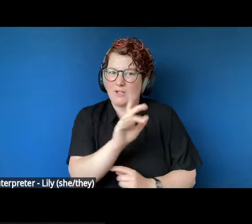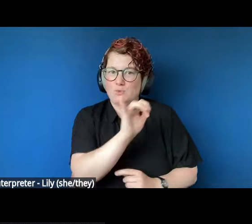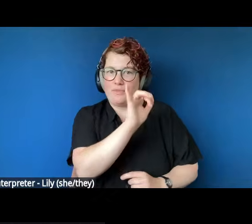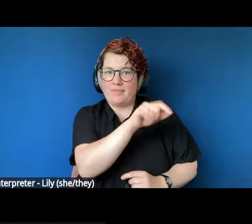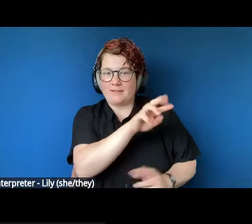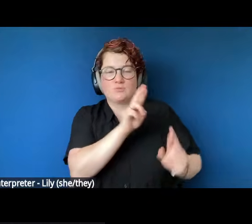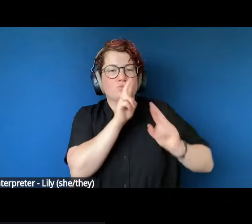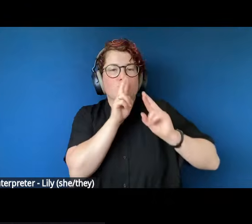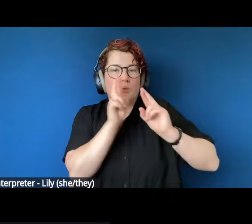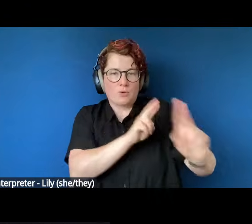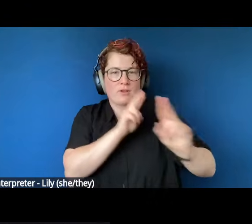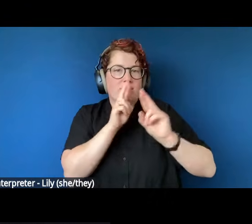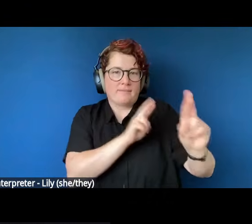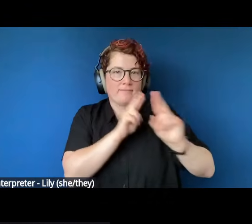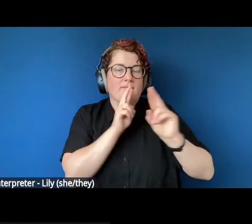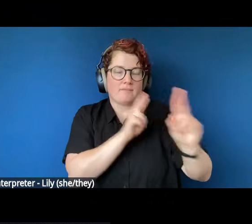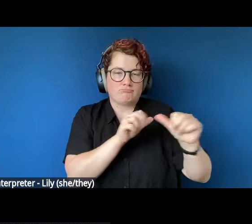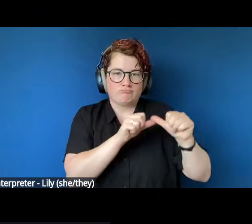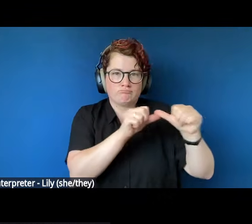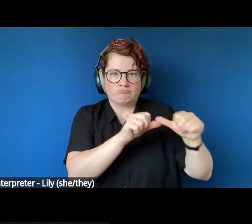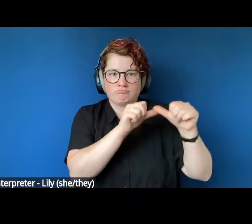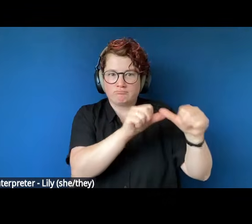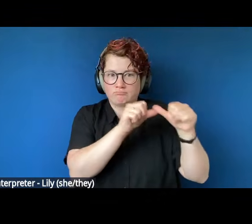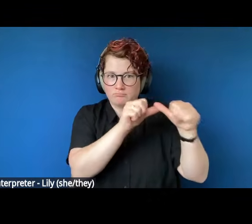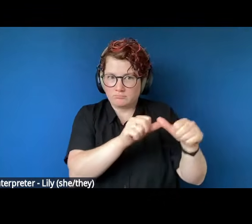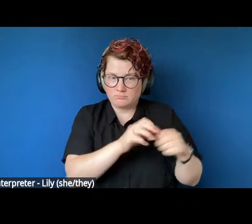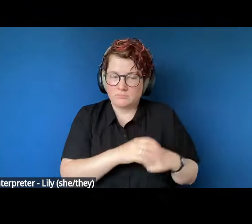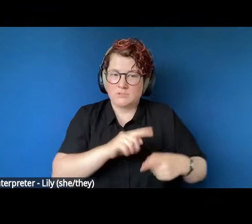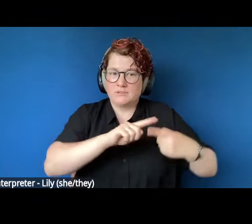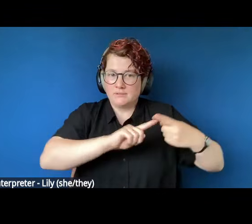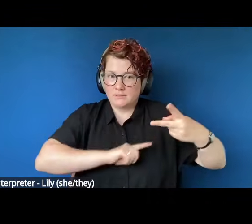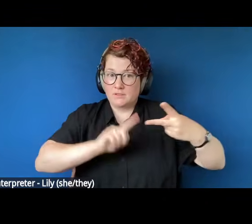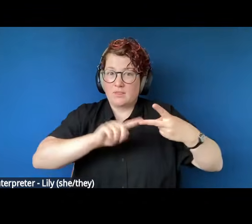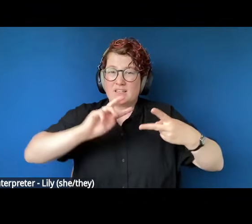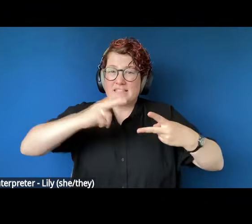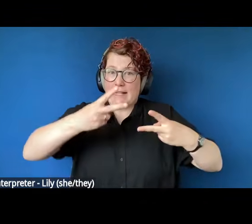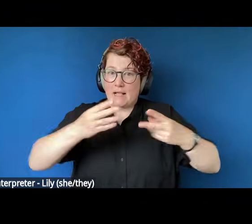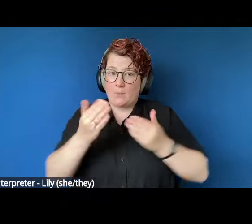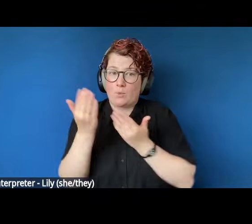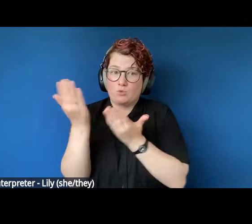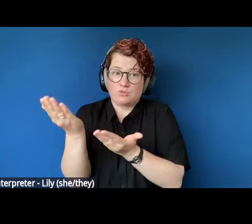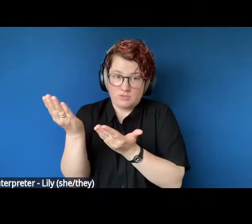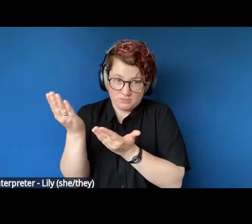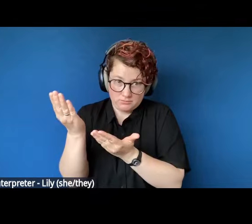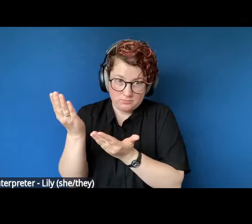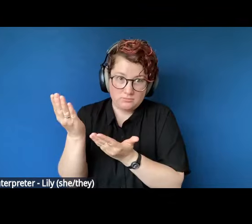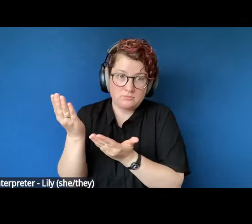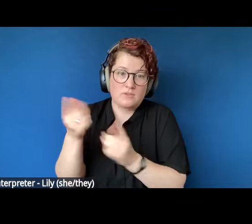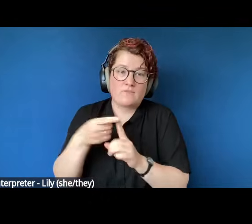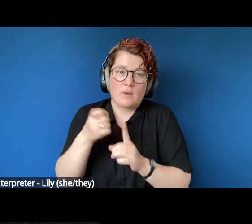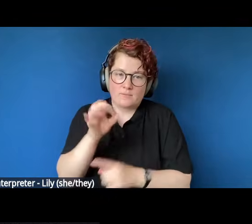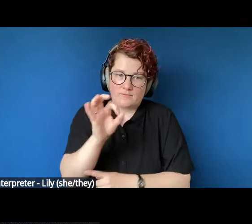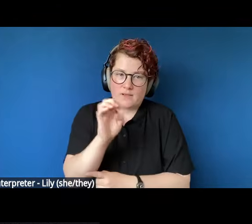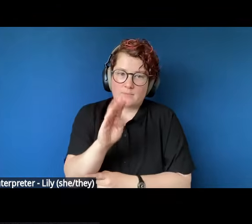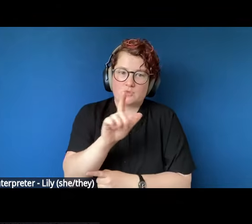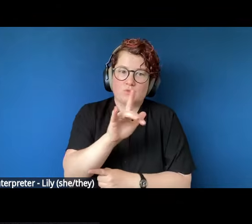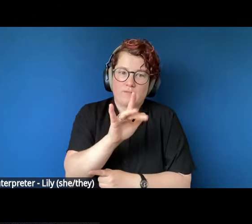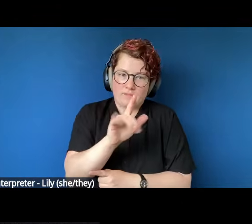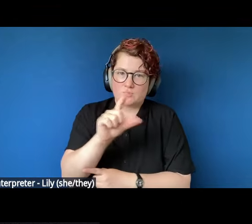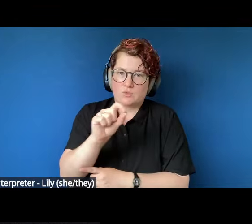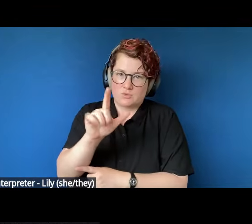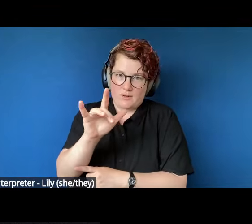board would expect. In terms of the second motion that was read into the record from, again, February 25th, 2025 in